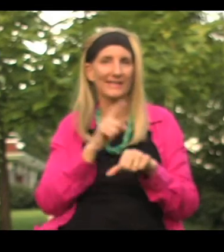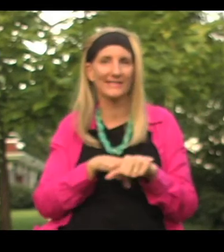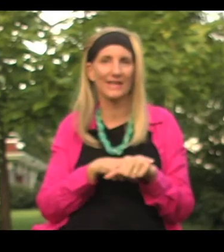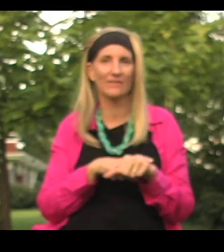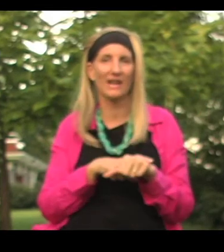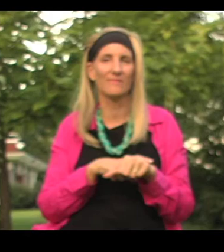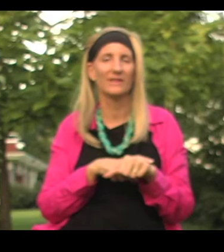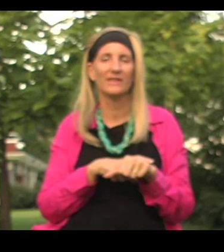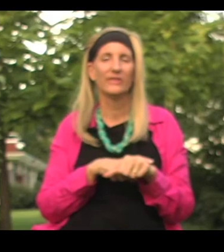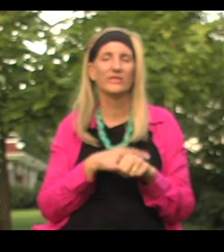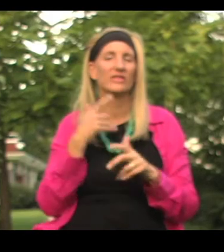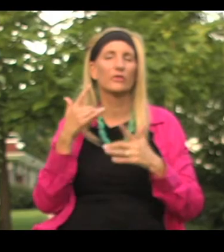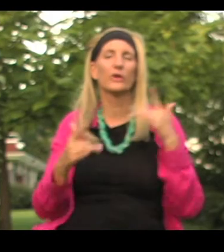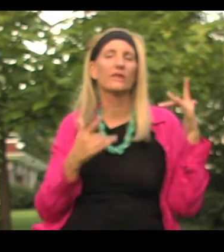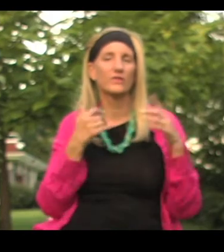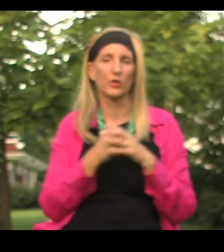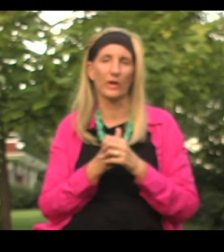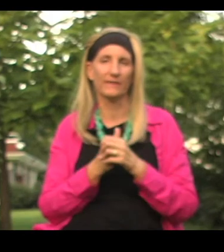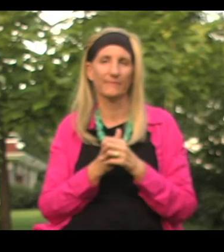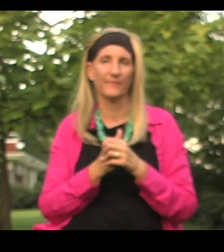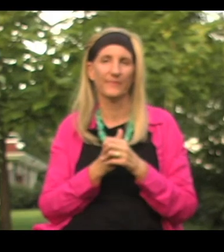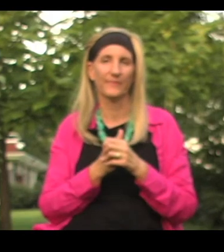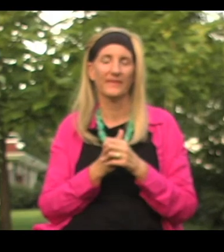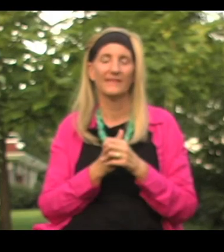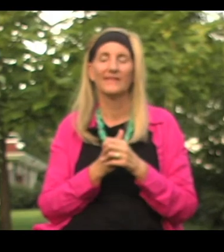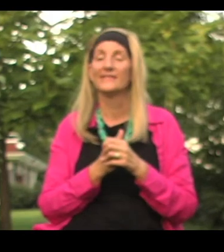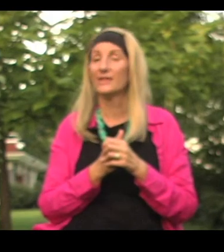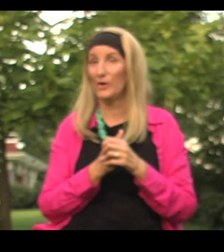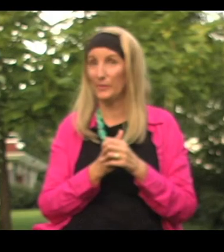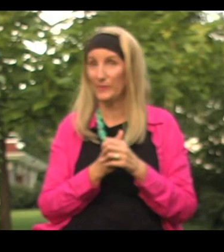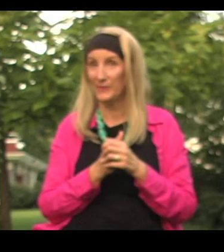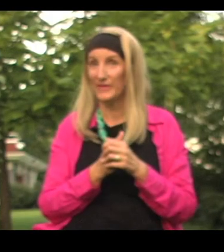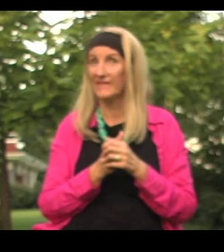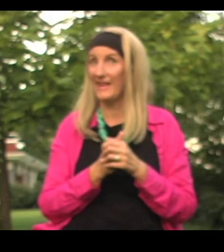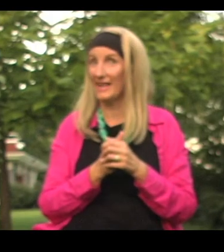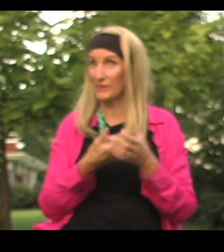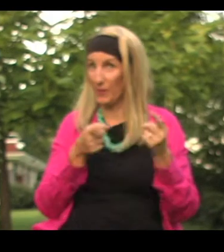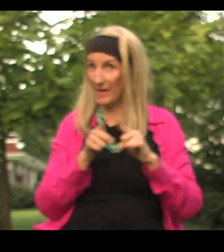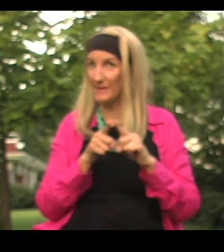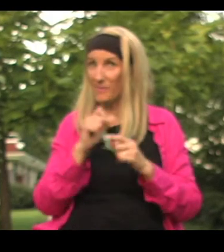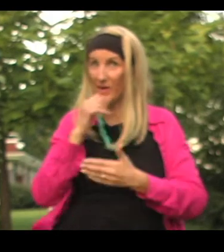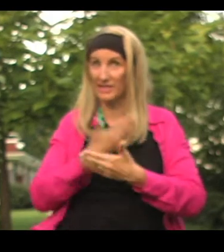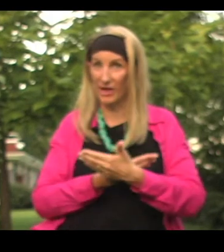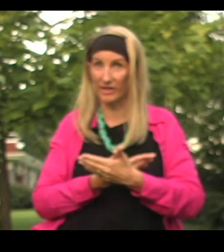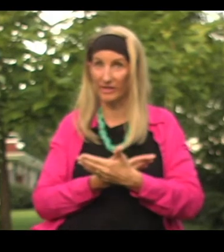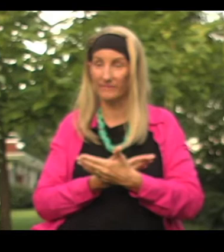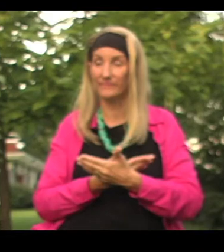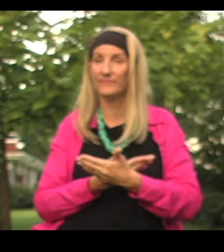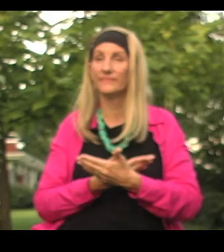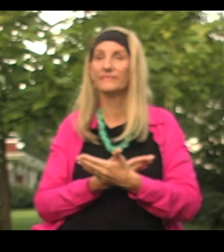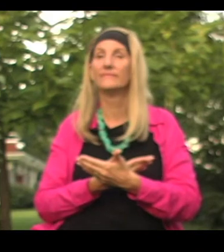same time. It was just a thrill of joy. So that's when my daughter,